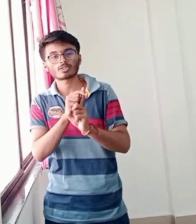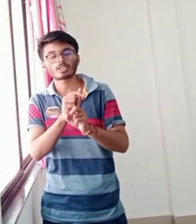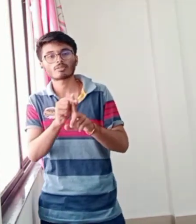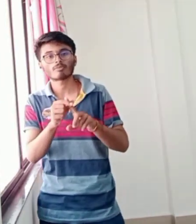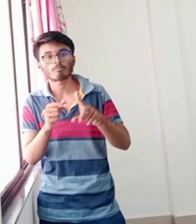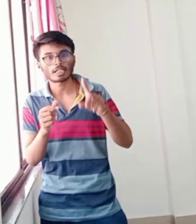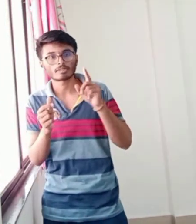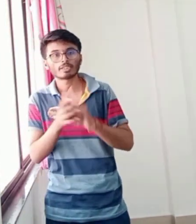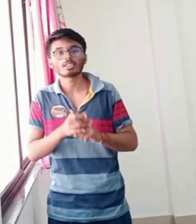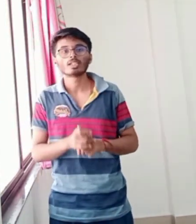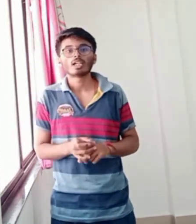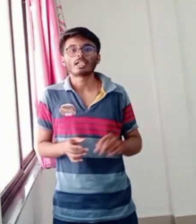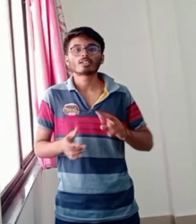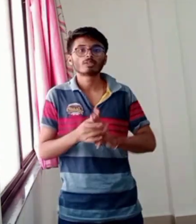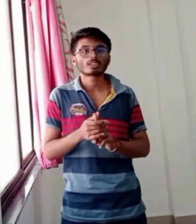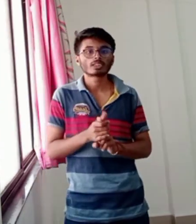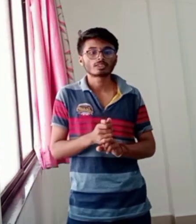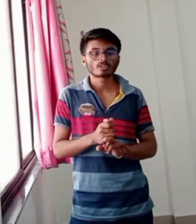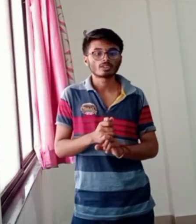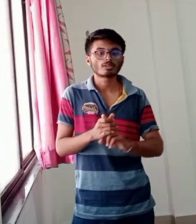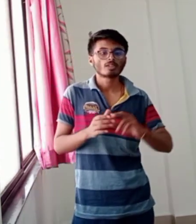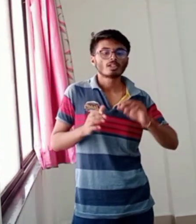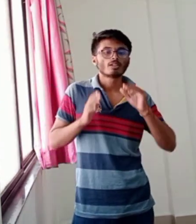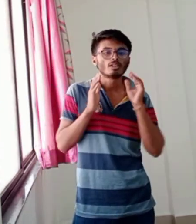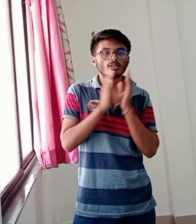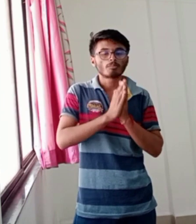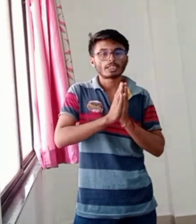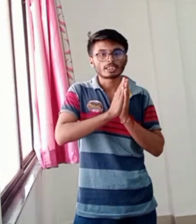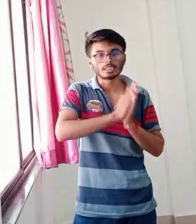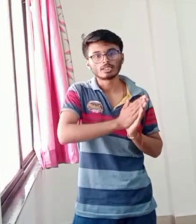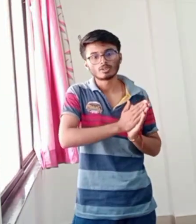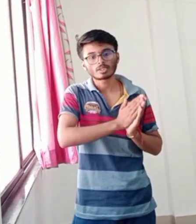called pyrimidine, and double ring is called pyridine. Okay,